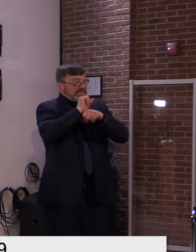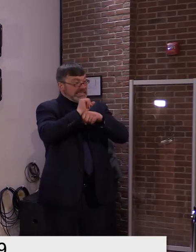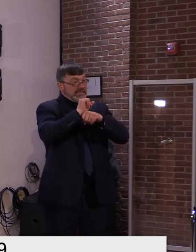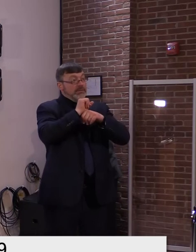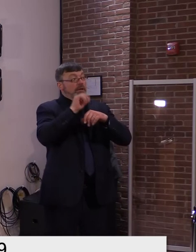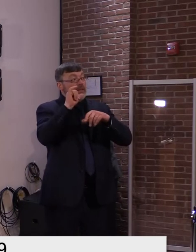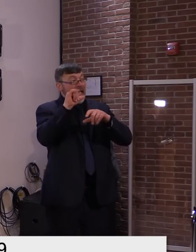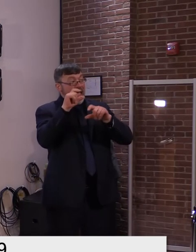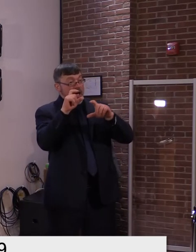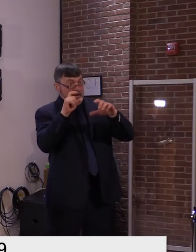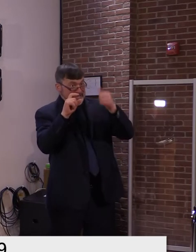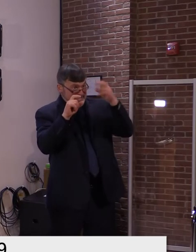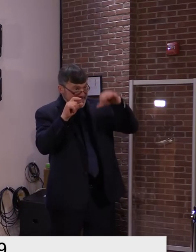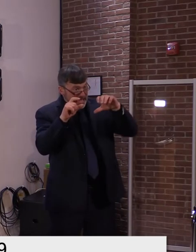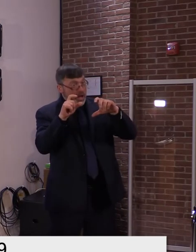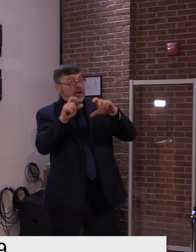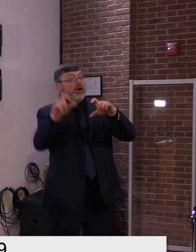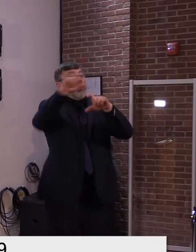Okay, thank you.